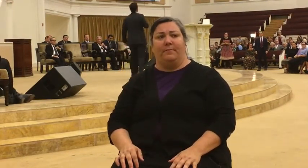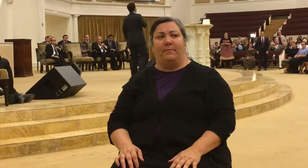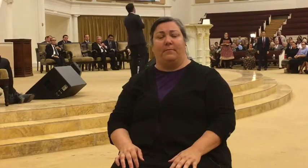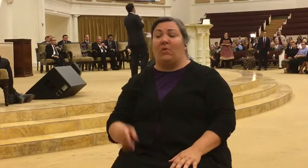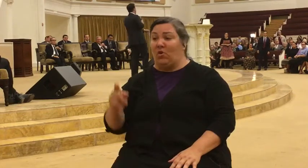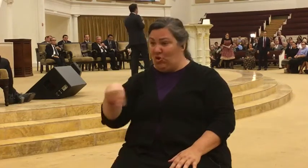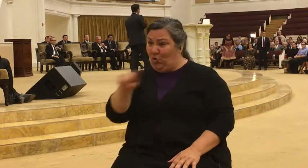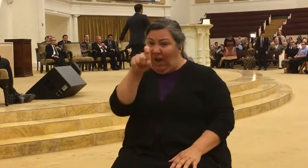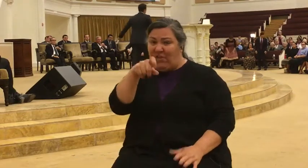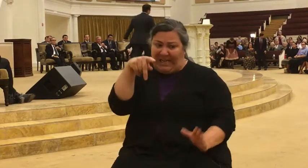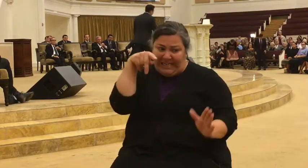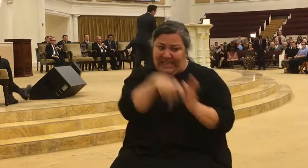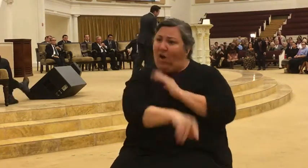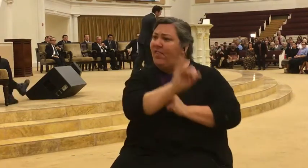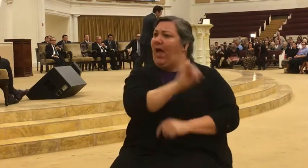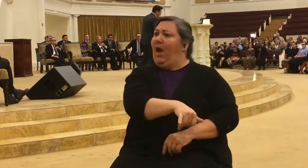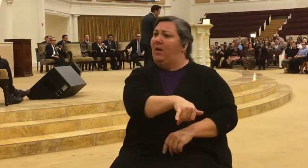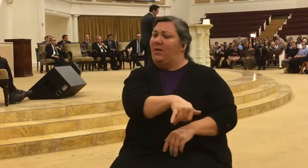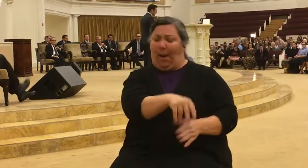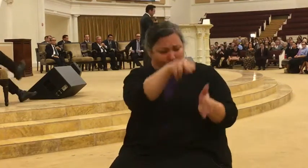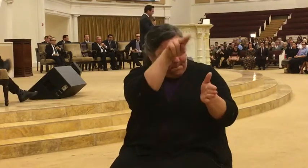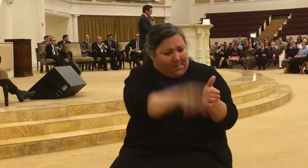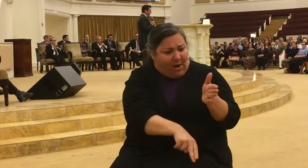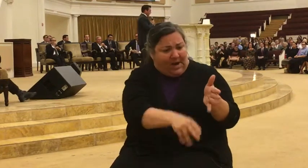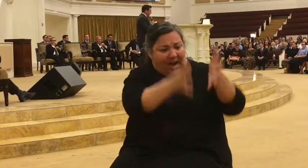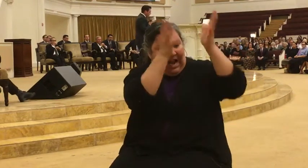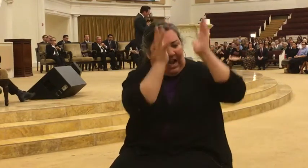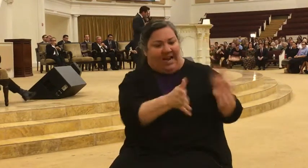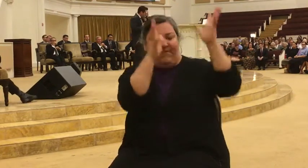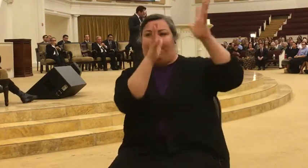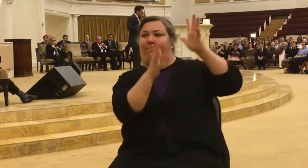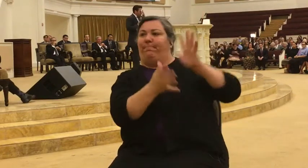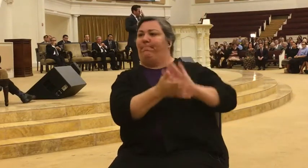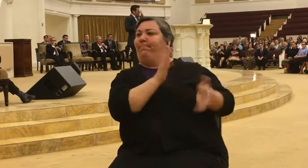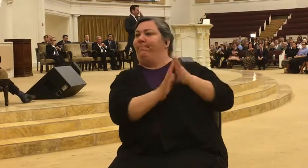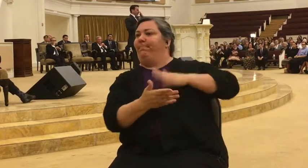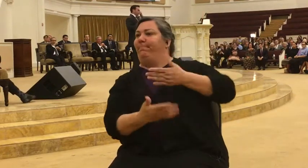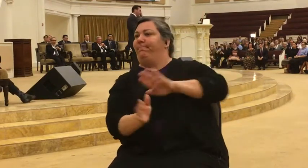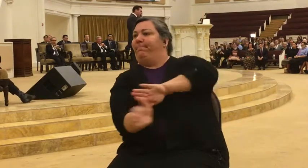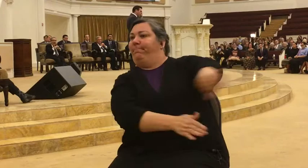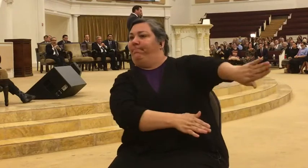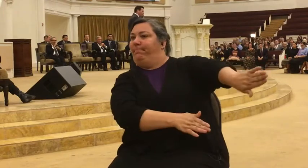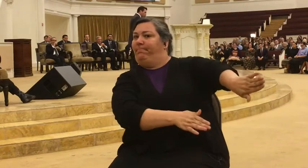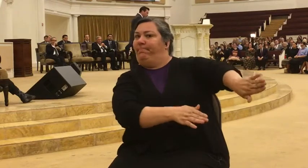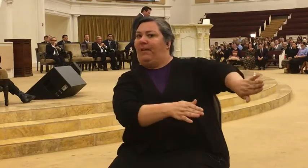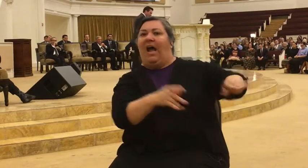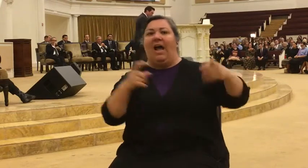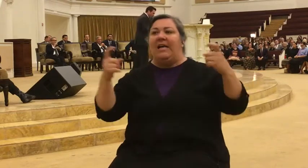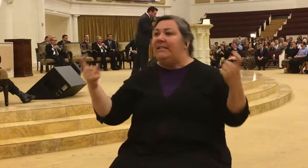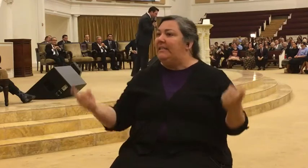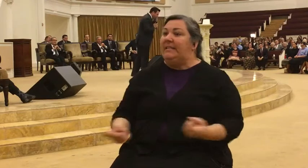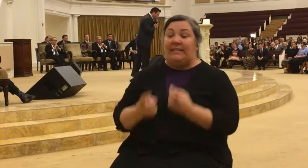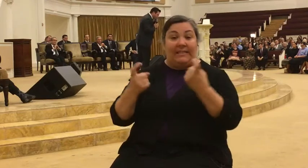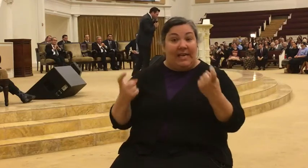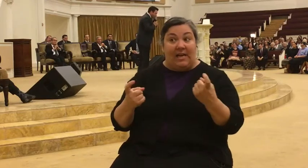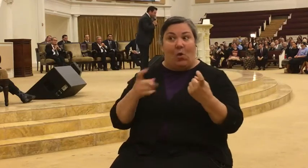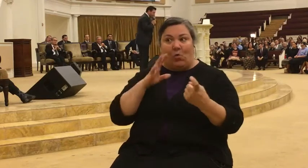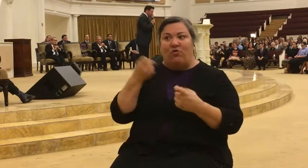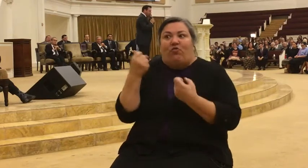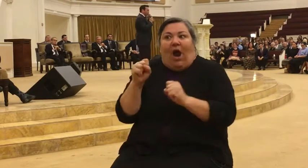You've got to kill it. You've got to bury it, and you've got to let it go. Because sin will not go down without a